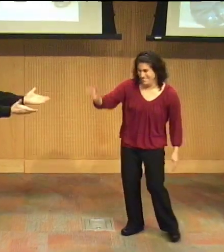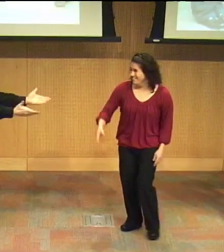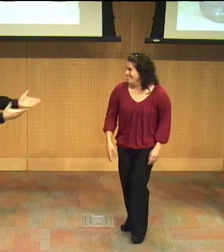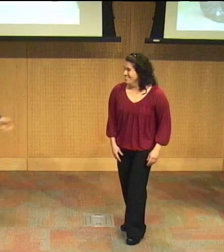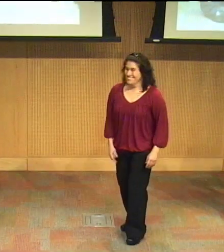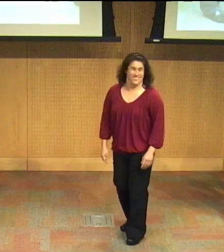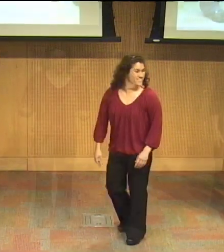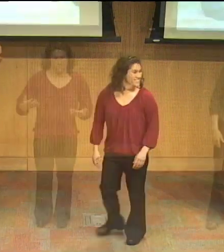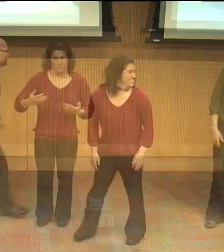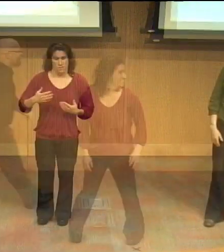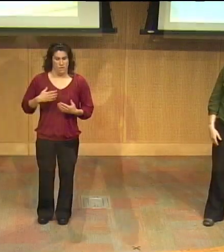here.